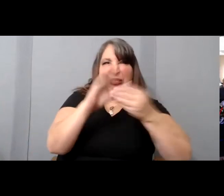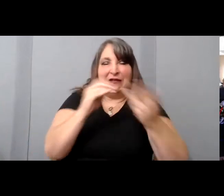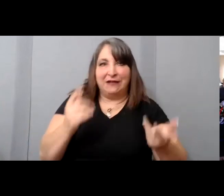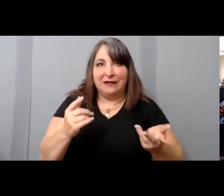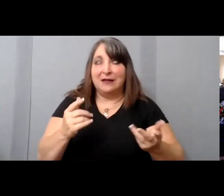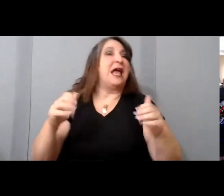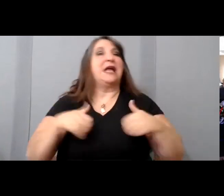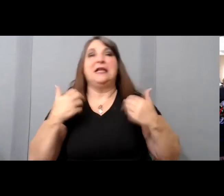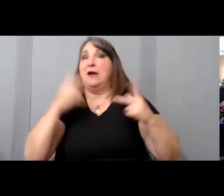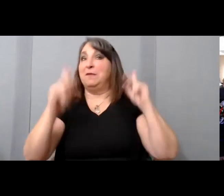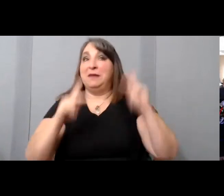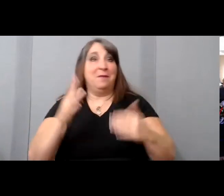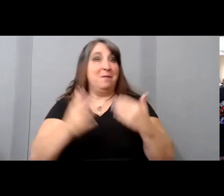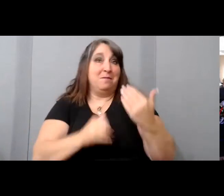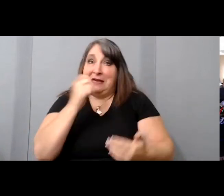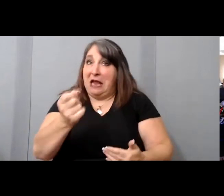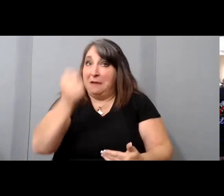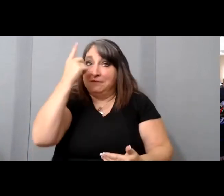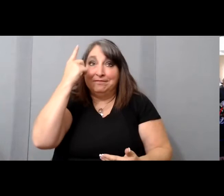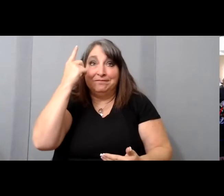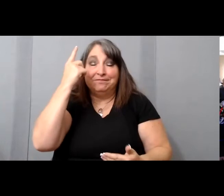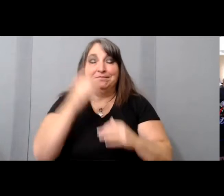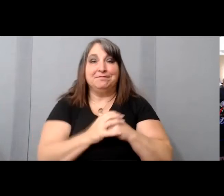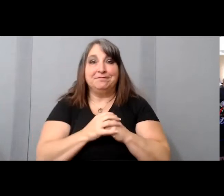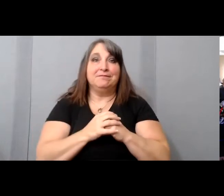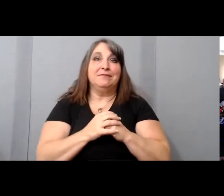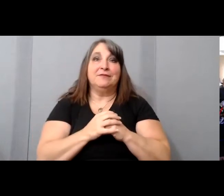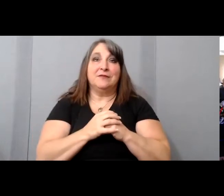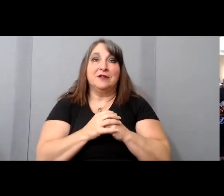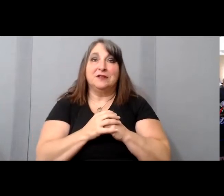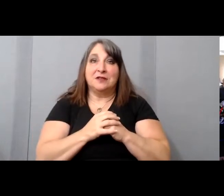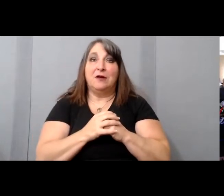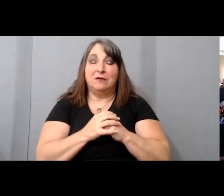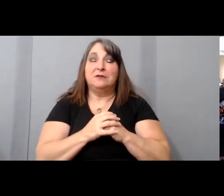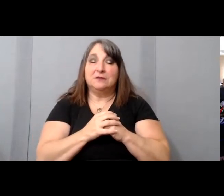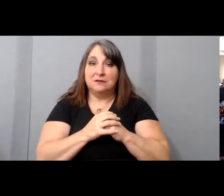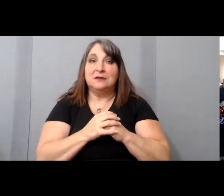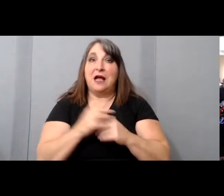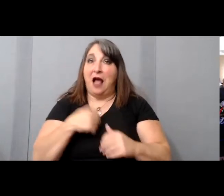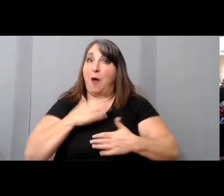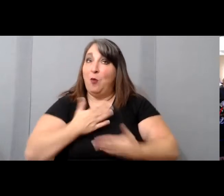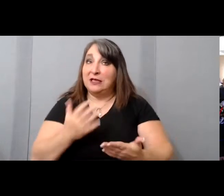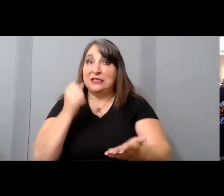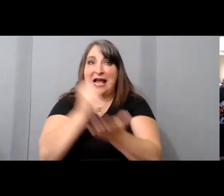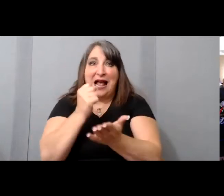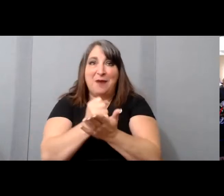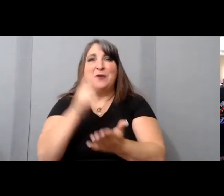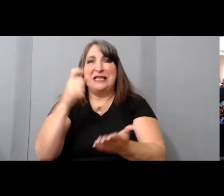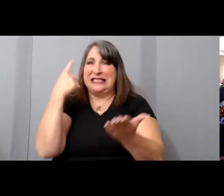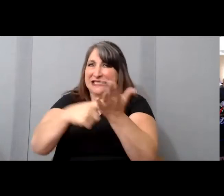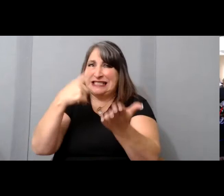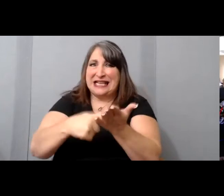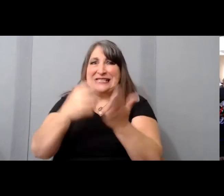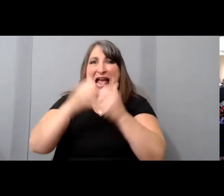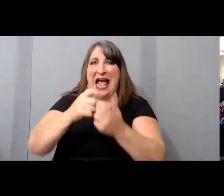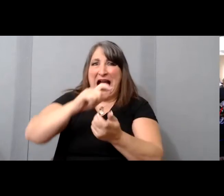not see the message itself. So I'm encouraging us to, and I'm more than willing to help to really start talking about how we're going to refashion